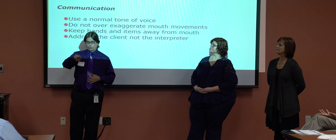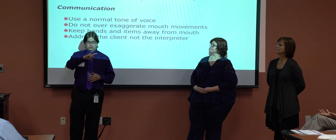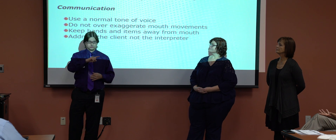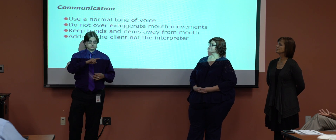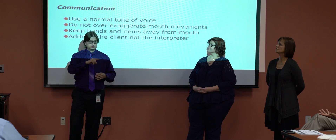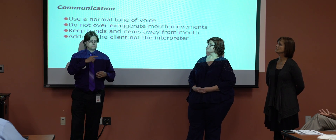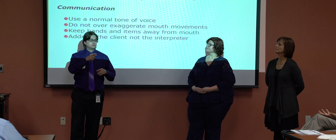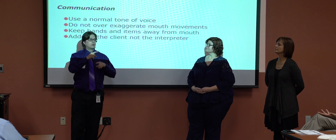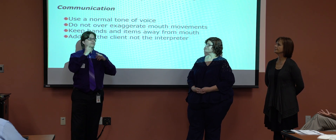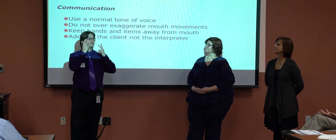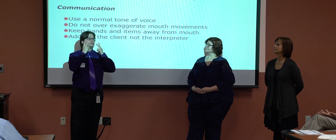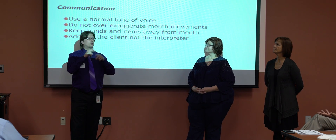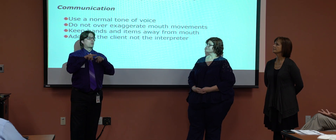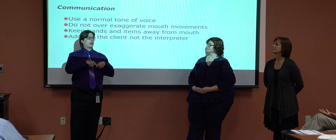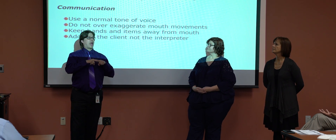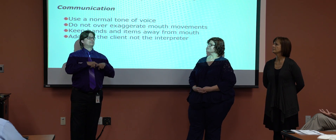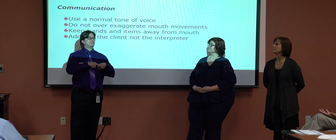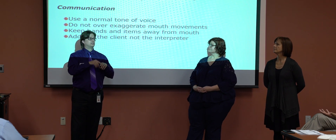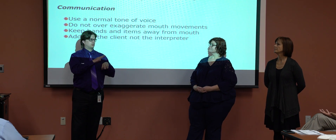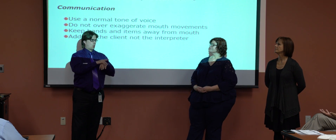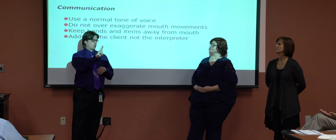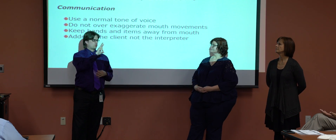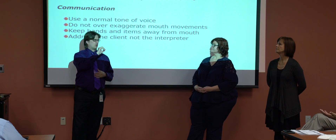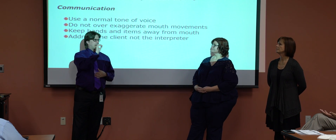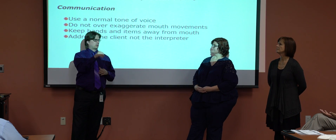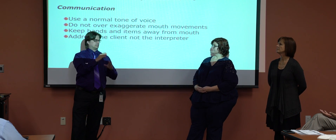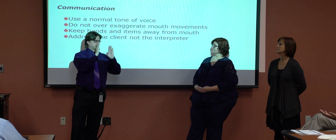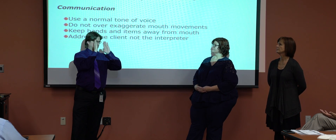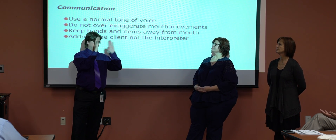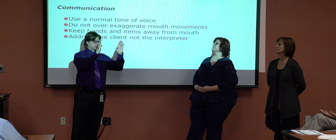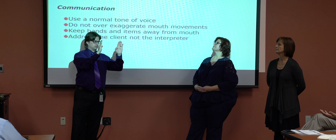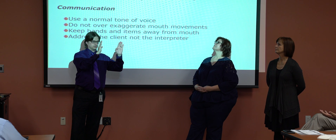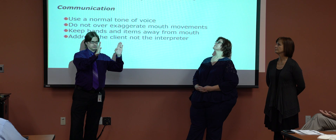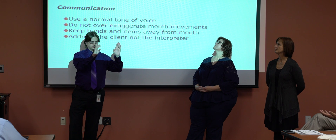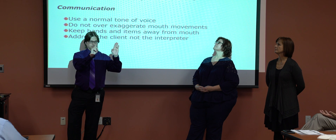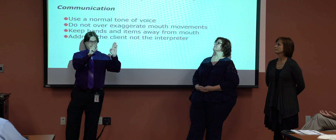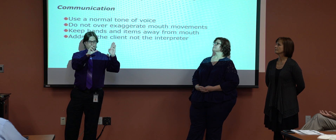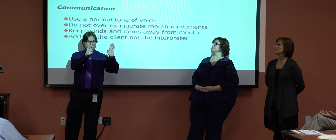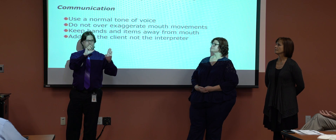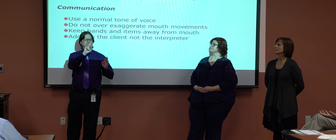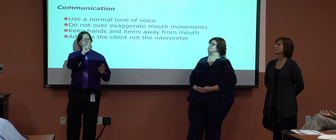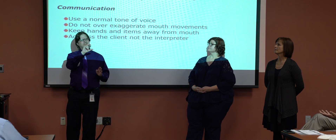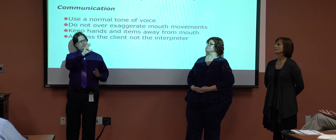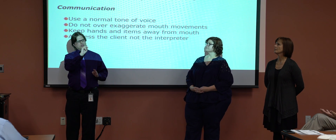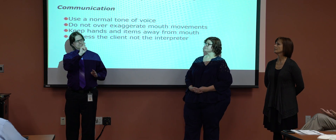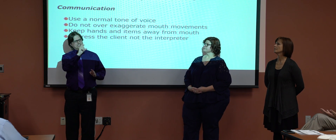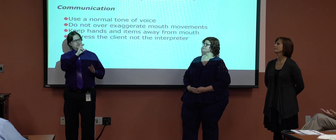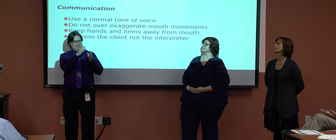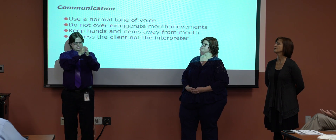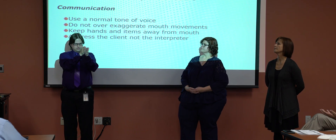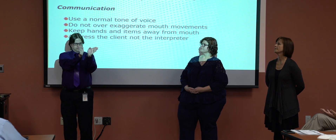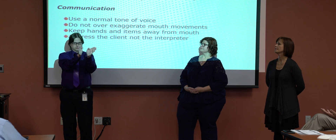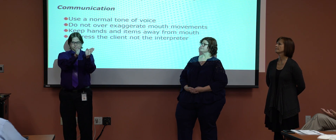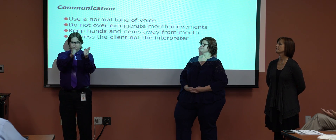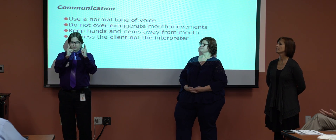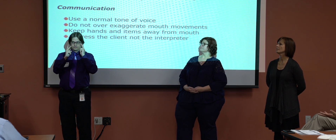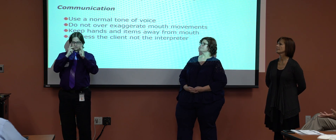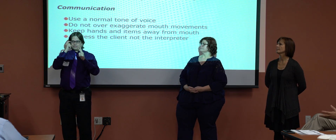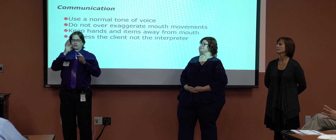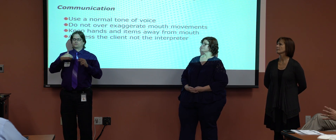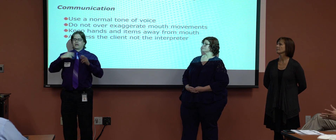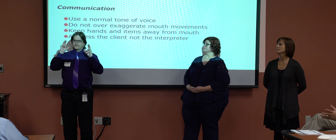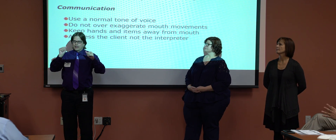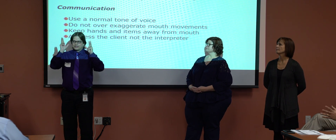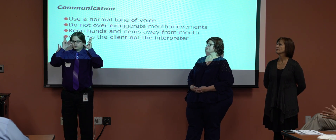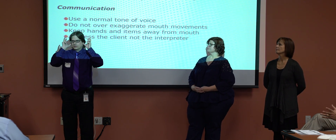So a typical person like you all visually relies on about 30% of their visual